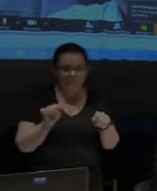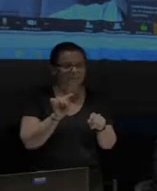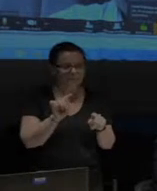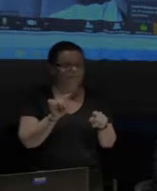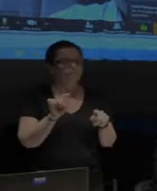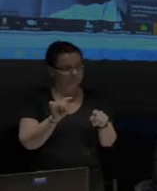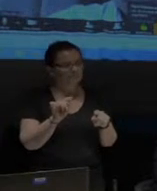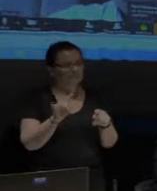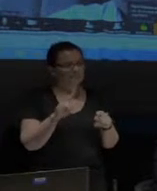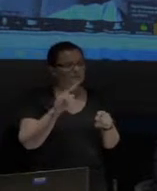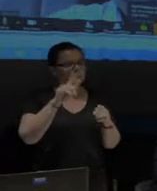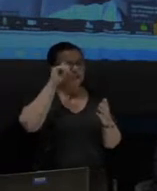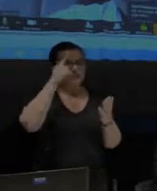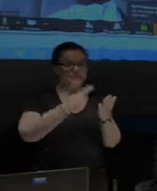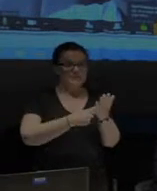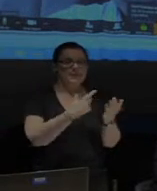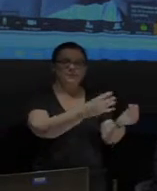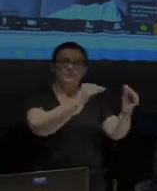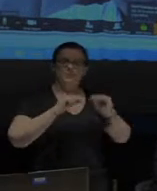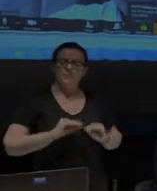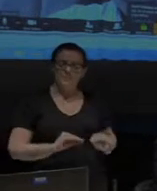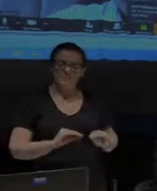So using that as a marker,